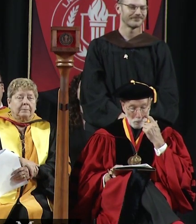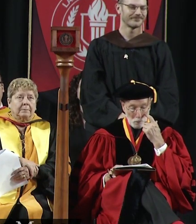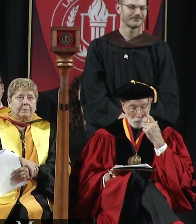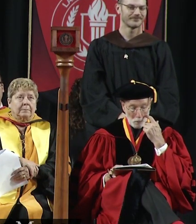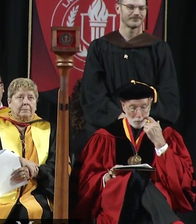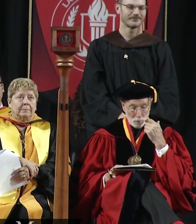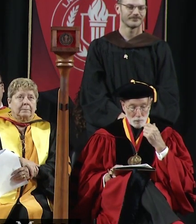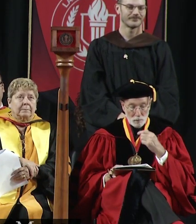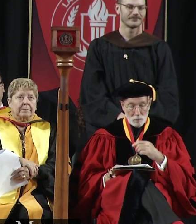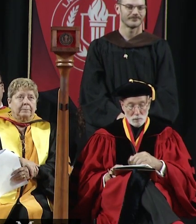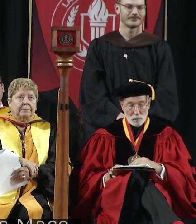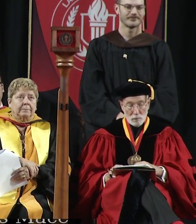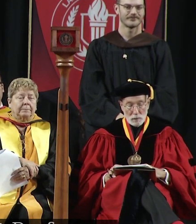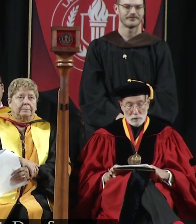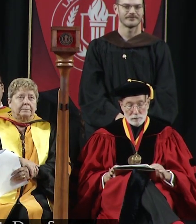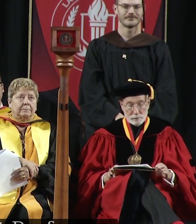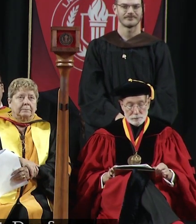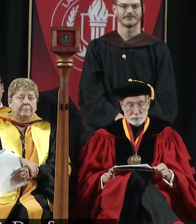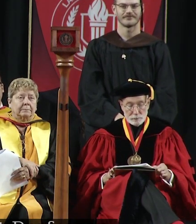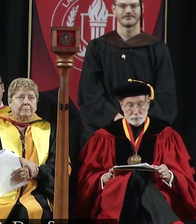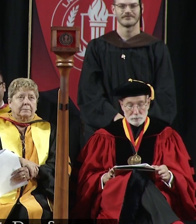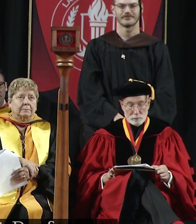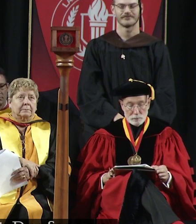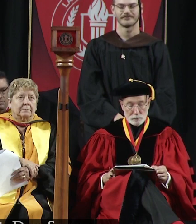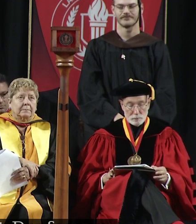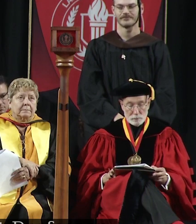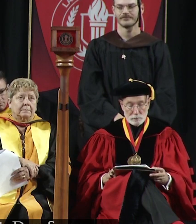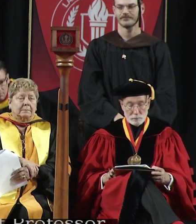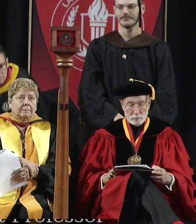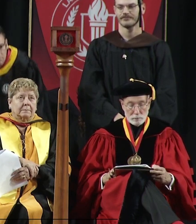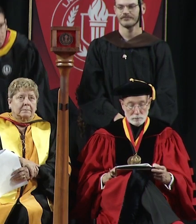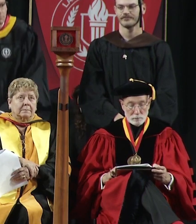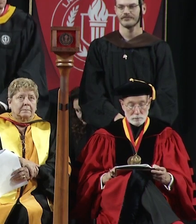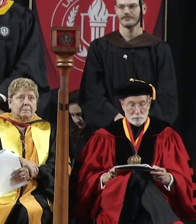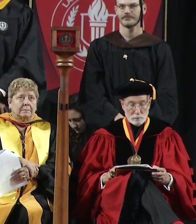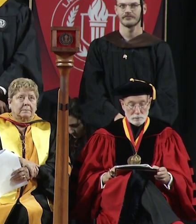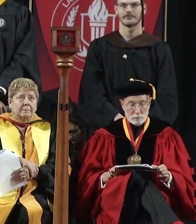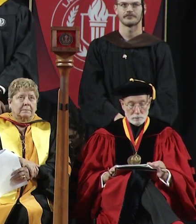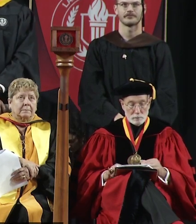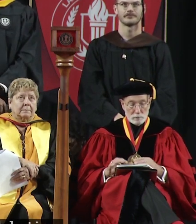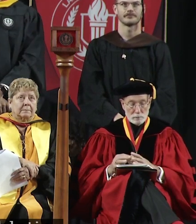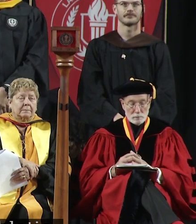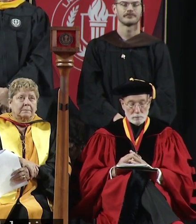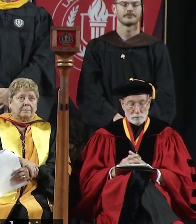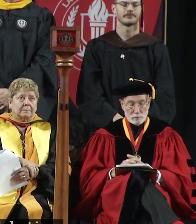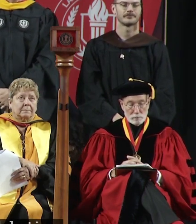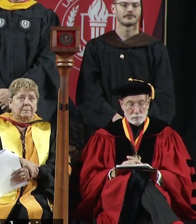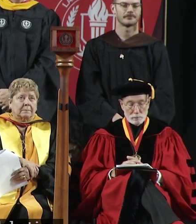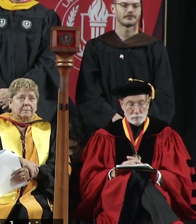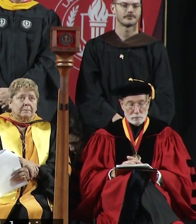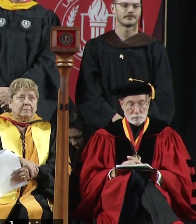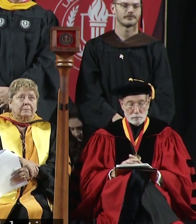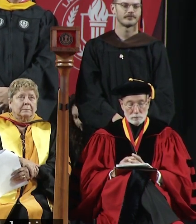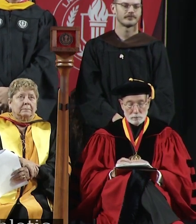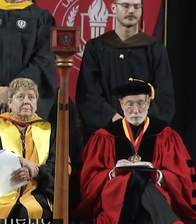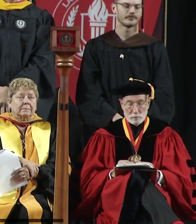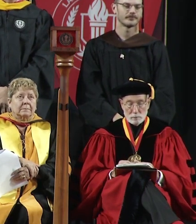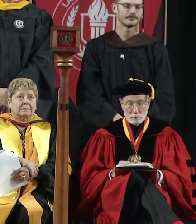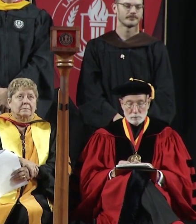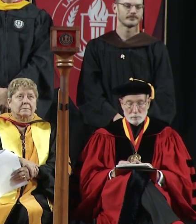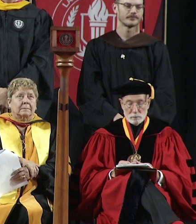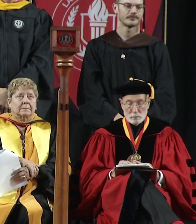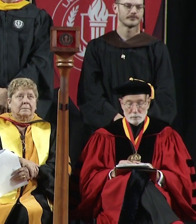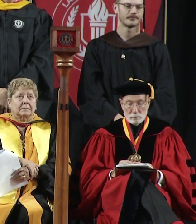Assistant Professor of Dance, Mr. Marco Bourne, Athletics Director, Dr. Jerry Lynn,